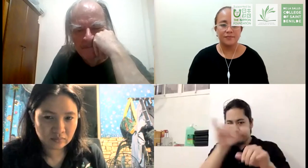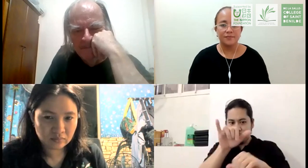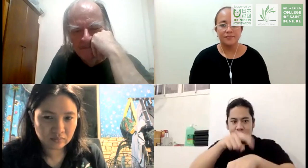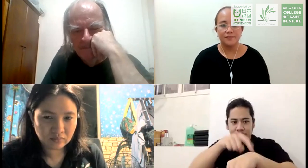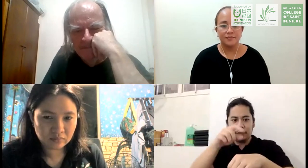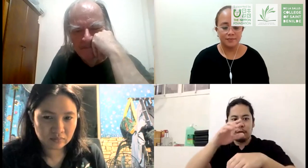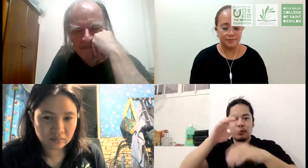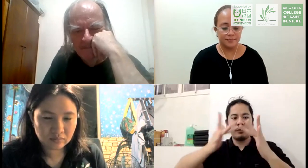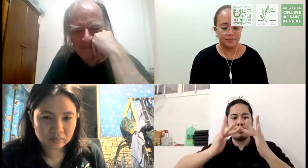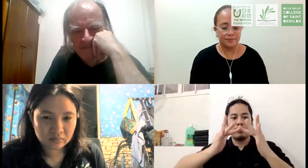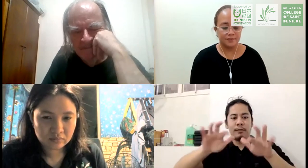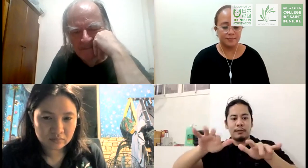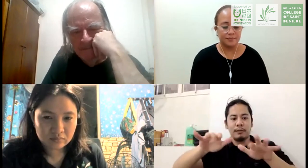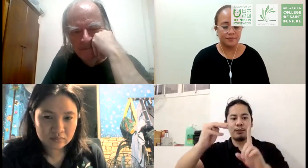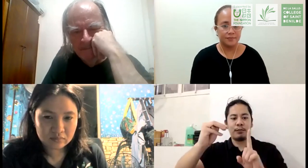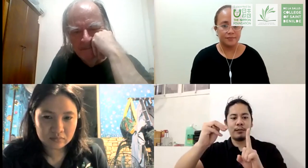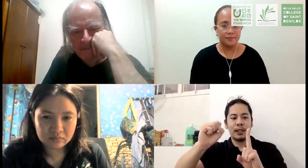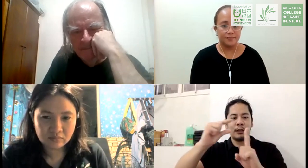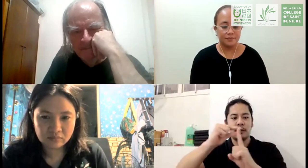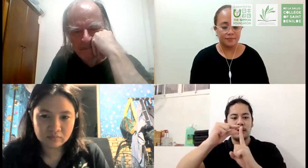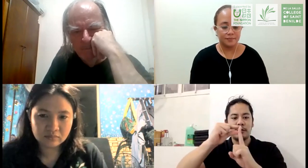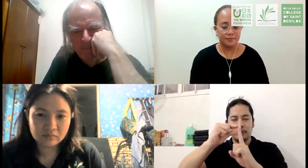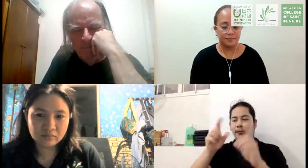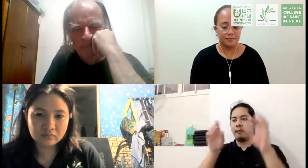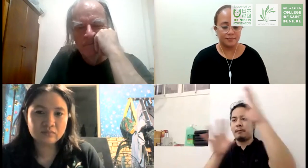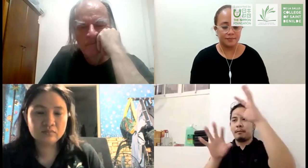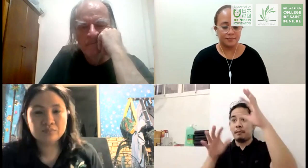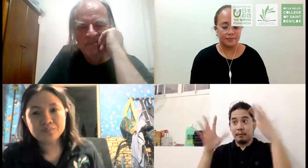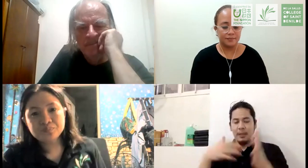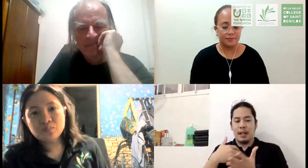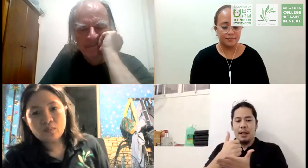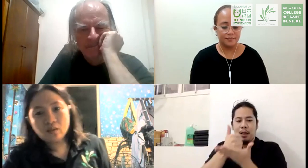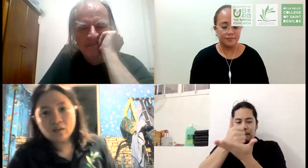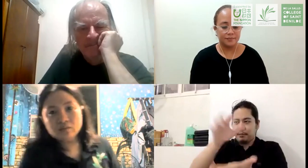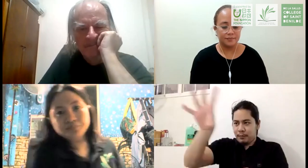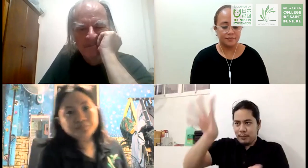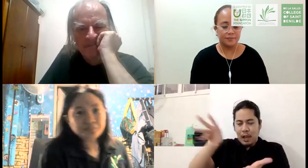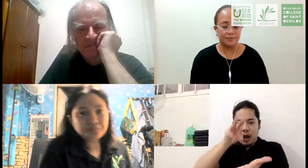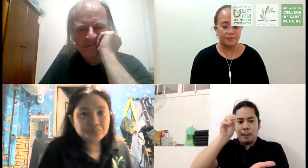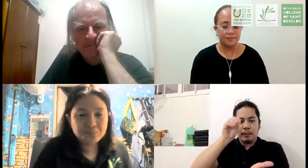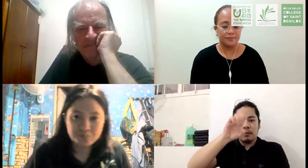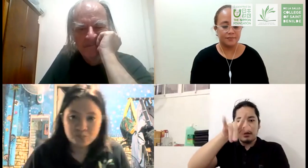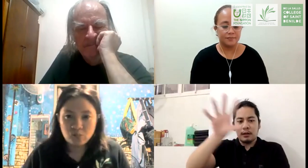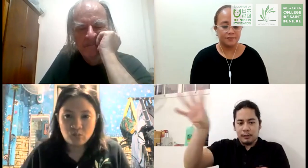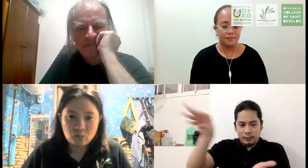the other team, Yami, Jasmine, they've been helping out, and so we've been plotting everything and